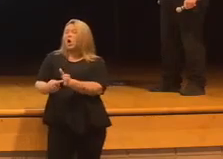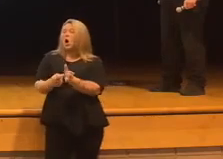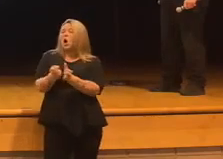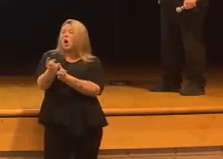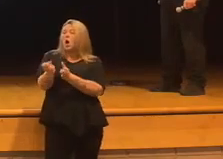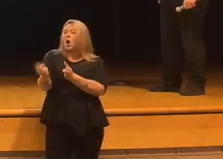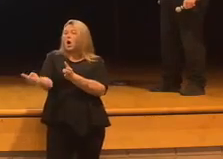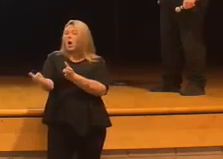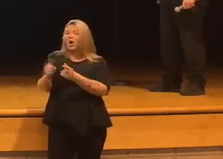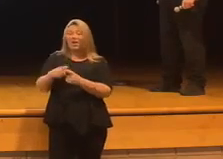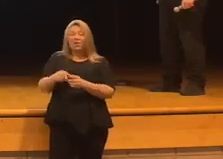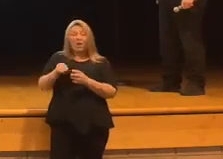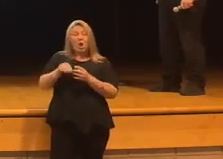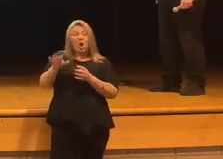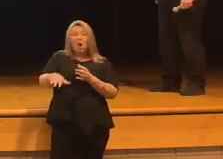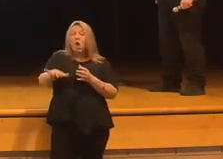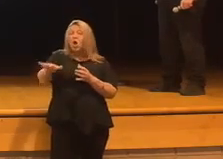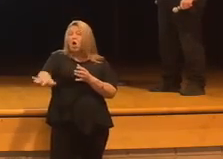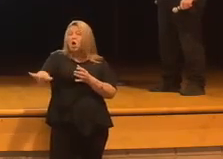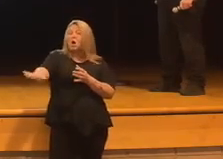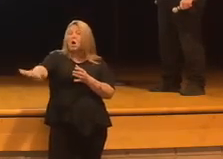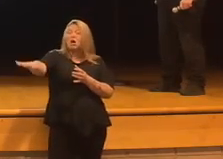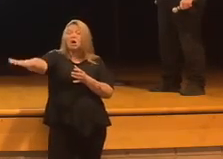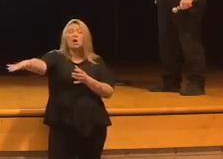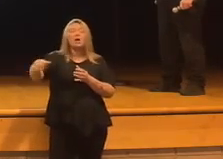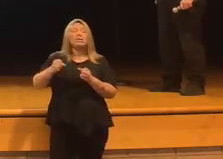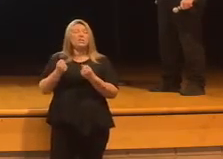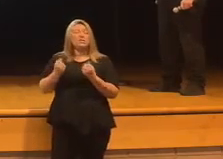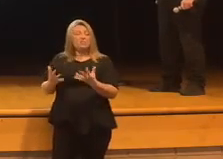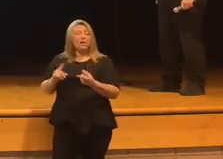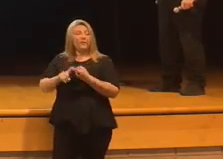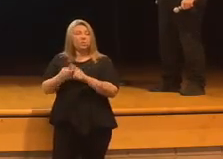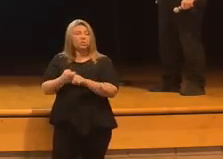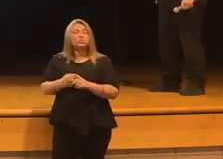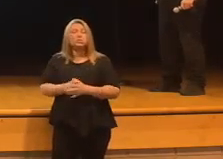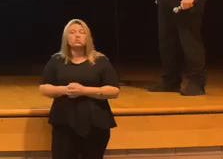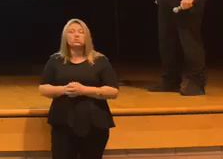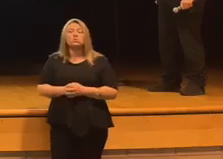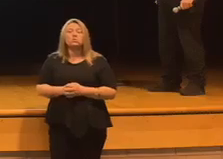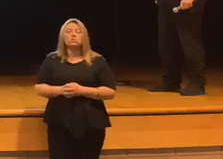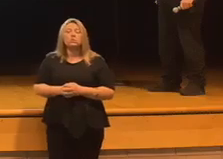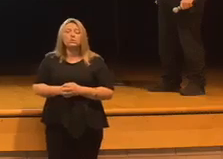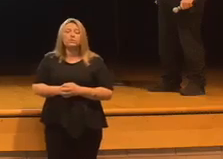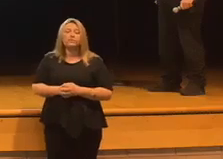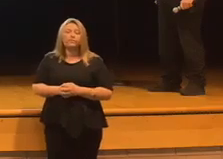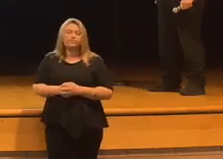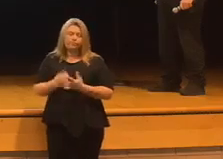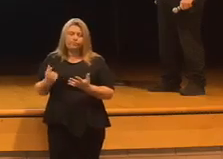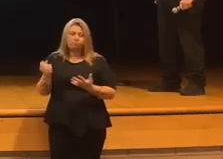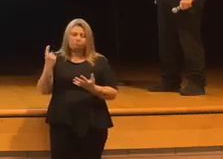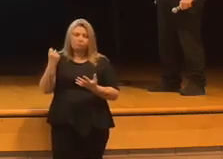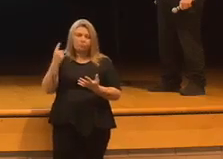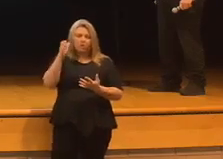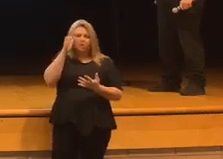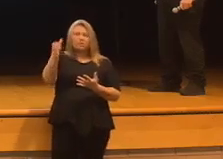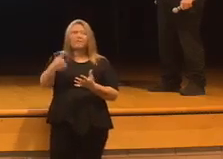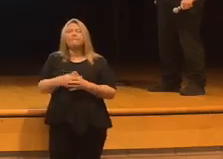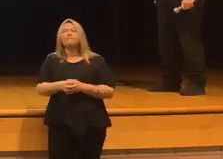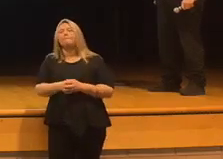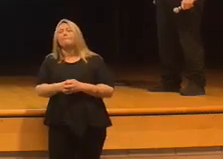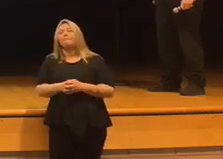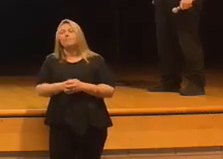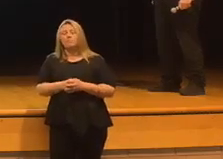it to a couple friends, who send it to a couple more friends, who... You get the idea.